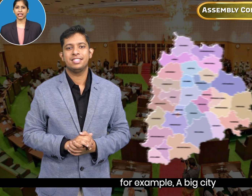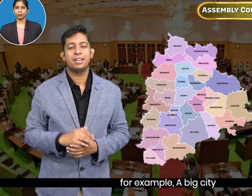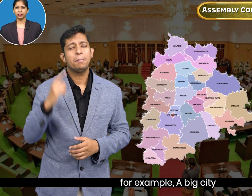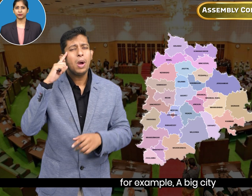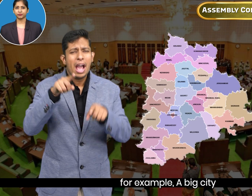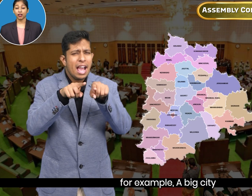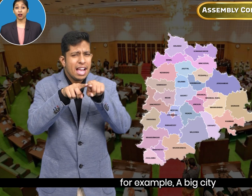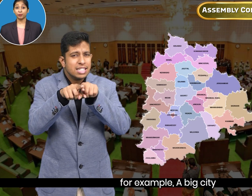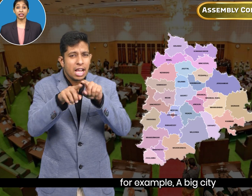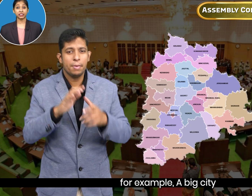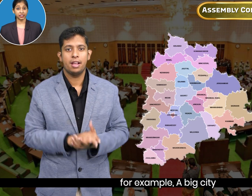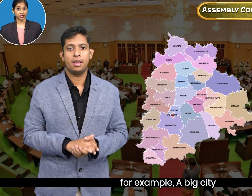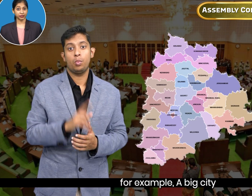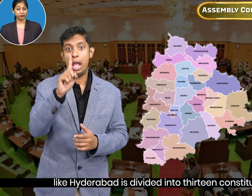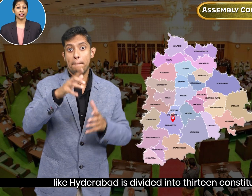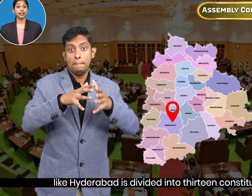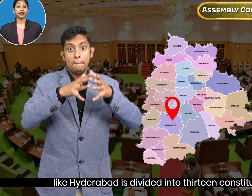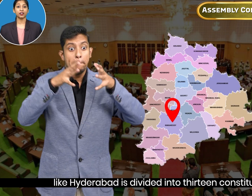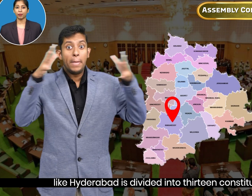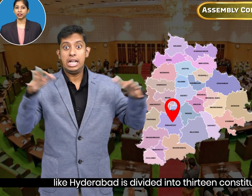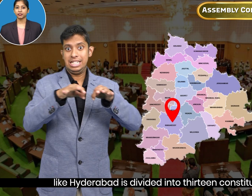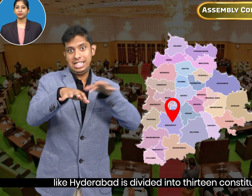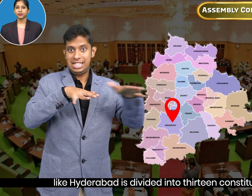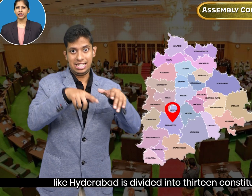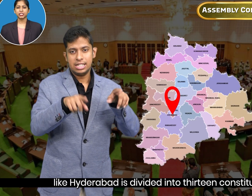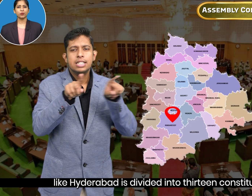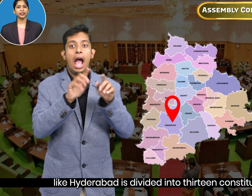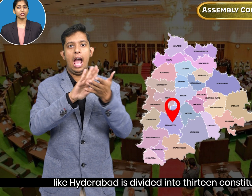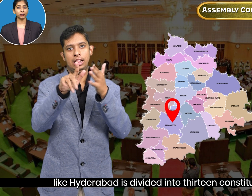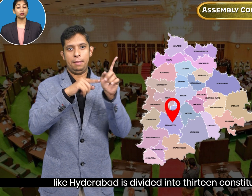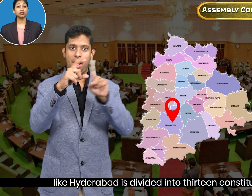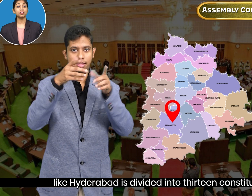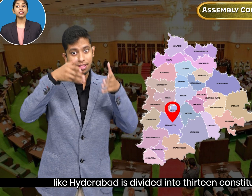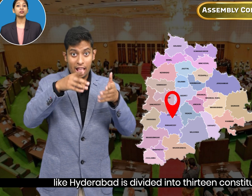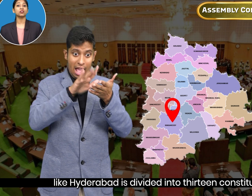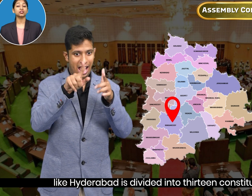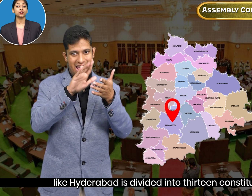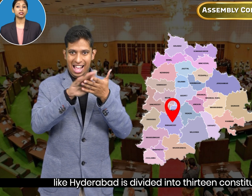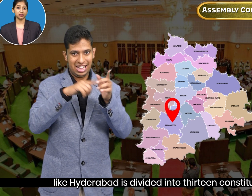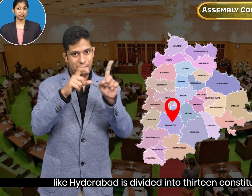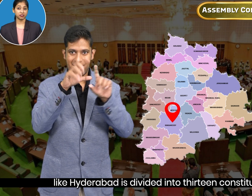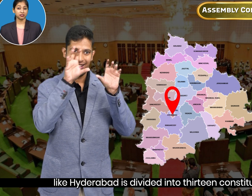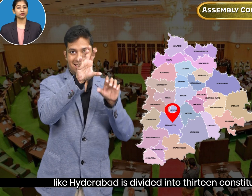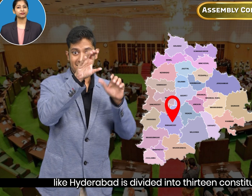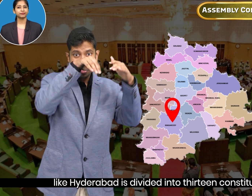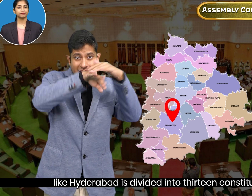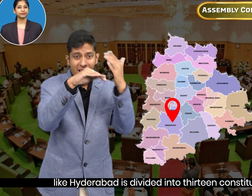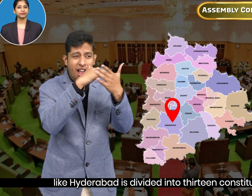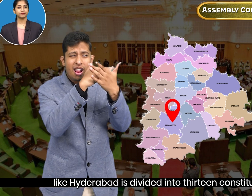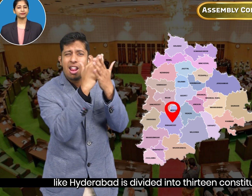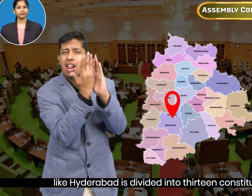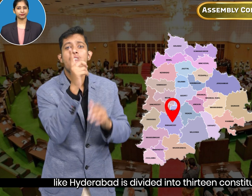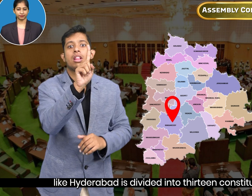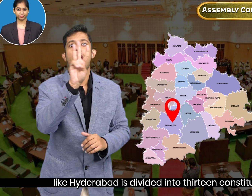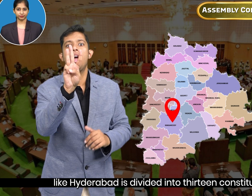For example, a big city like Hyderabad is divided into 13 constituencies.